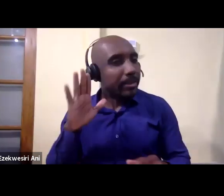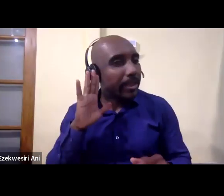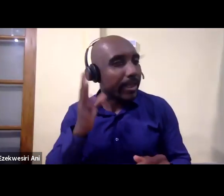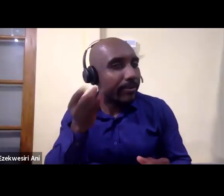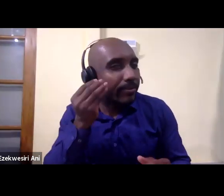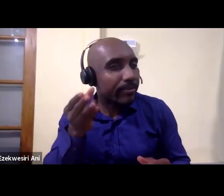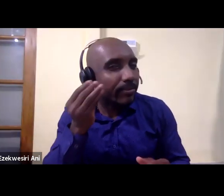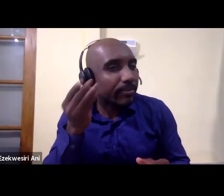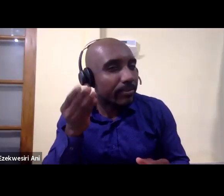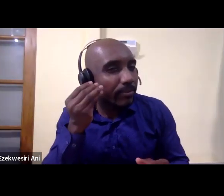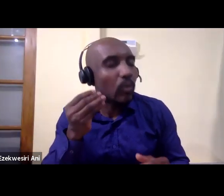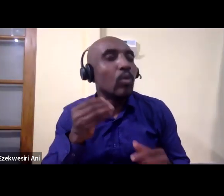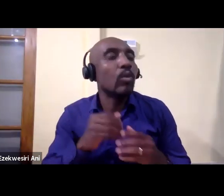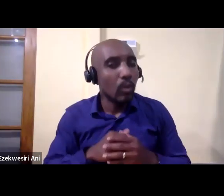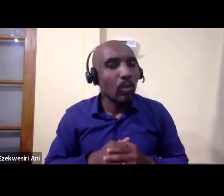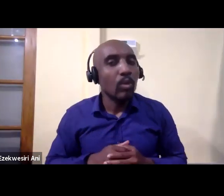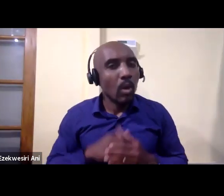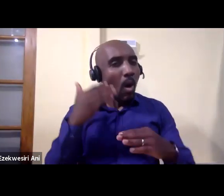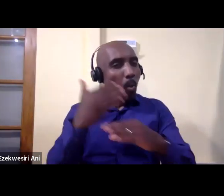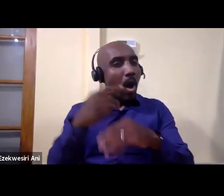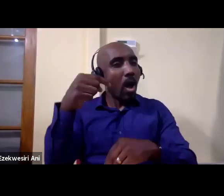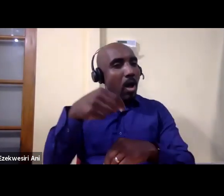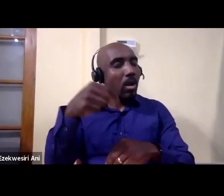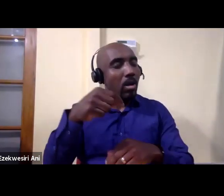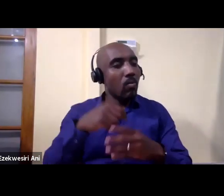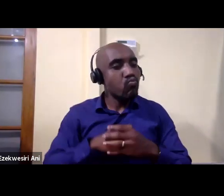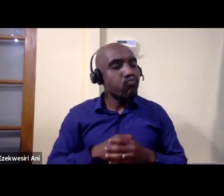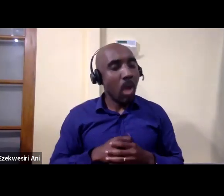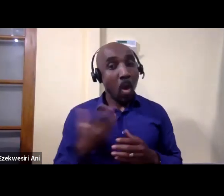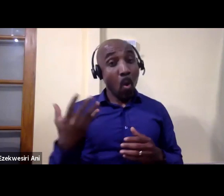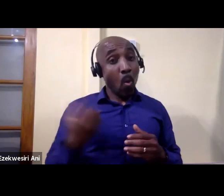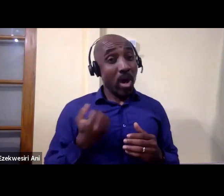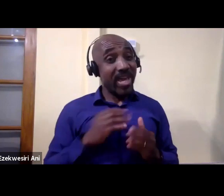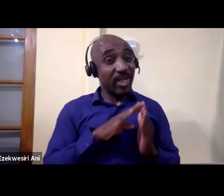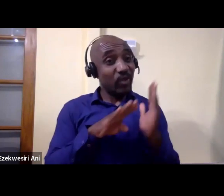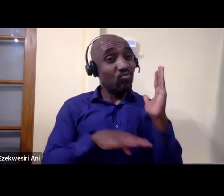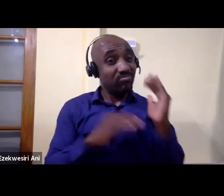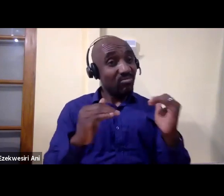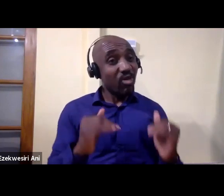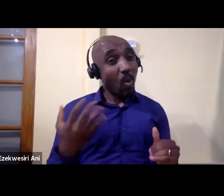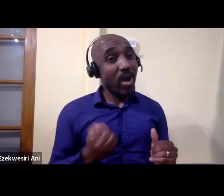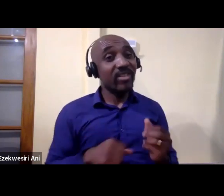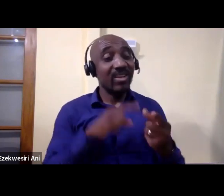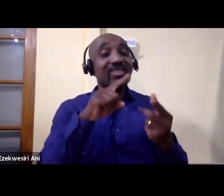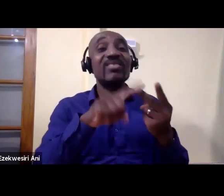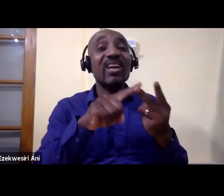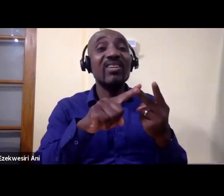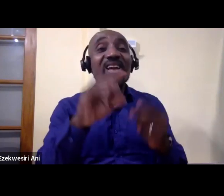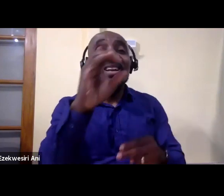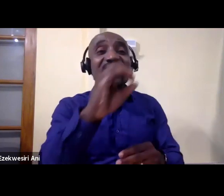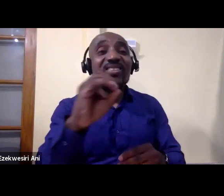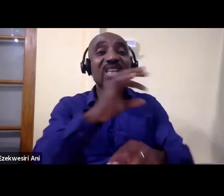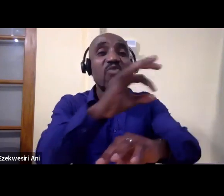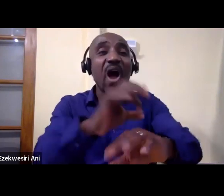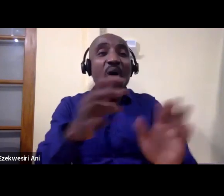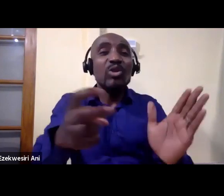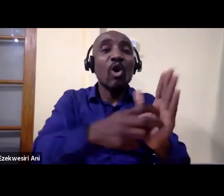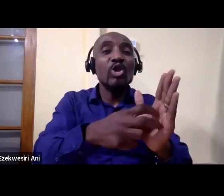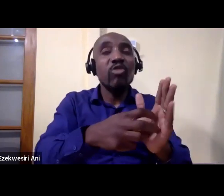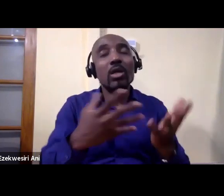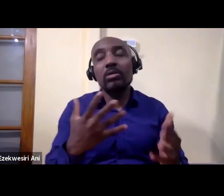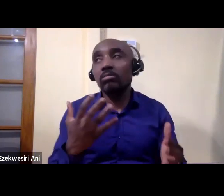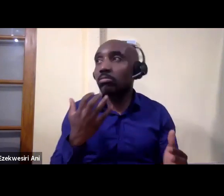bad where you work as a low-paid staff and also a 0-hour contract. You find yourself keep going